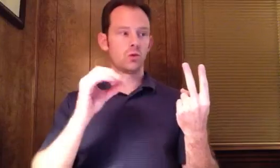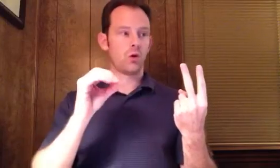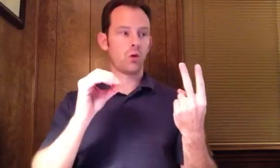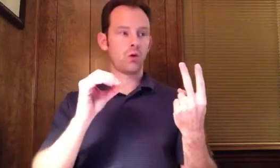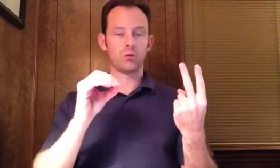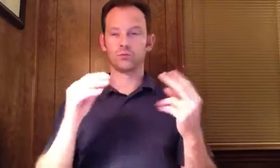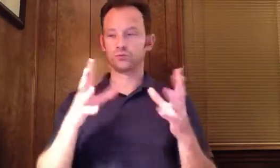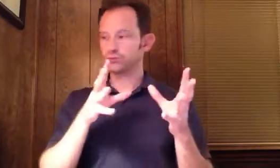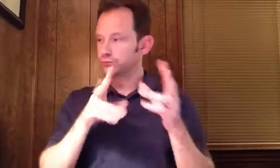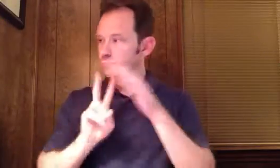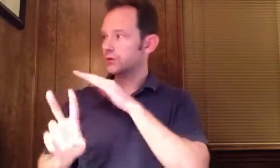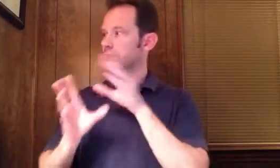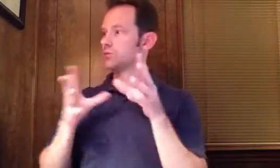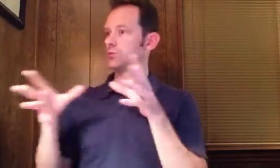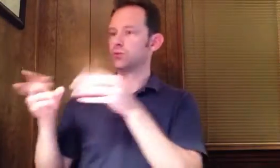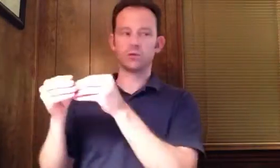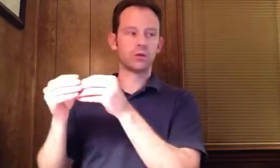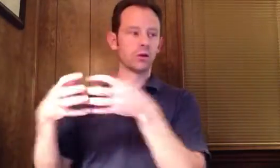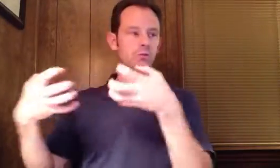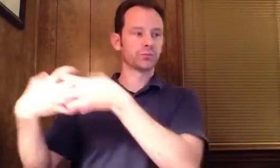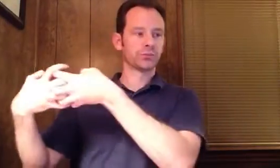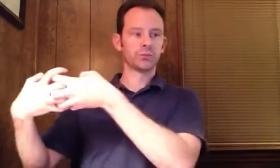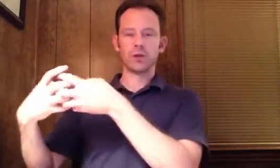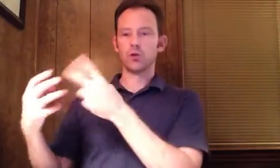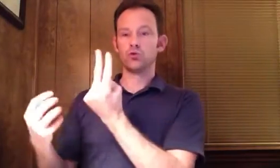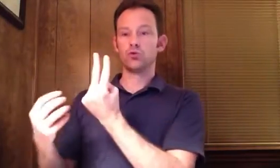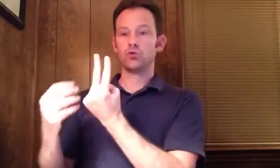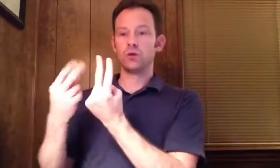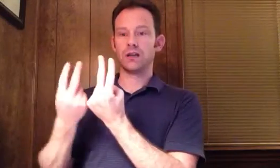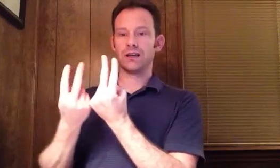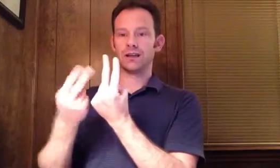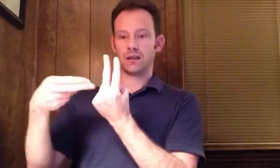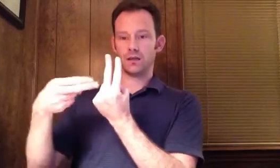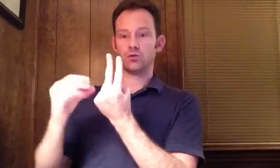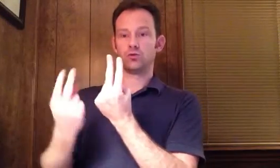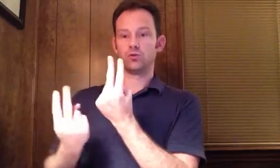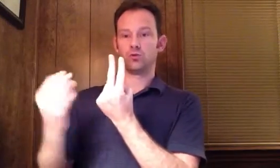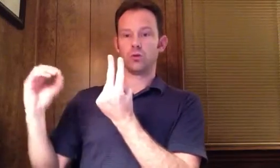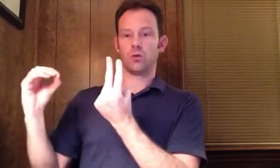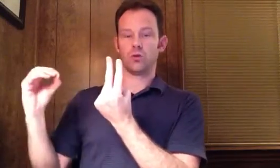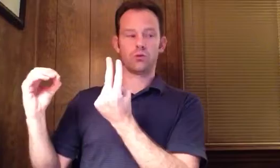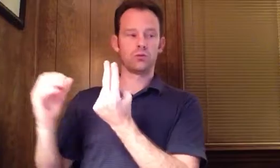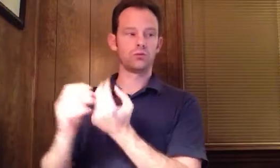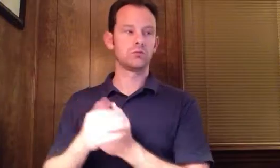water. Notice that the 2 here is because the oxide ion is a -2 and hydrogen plus 1.